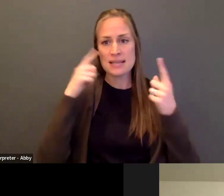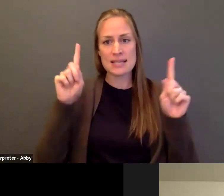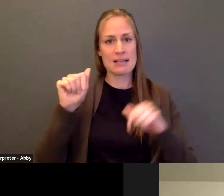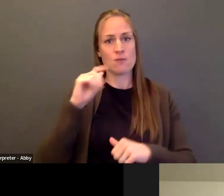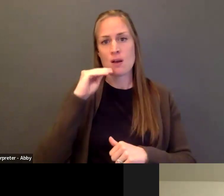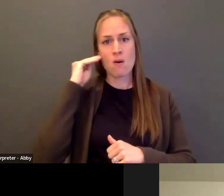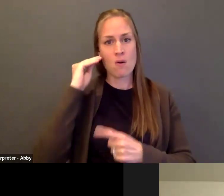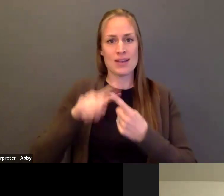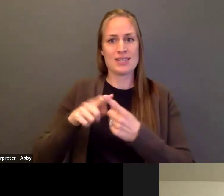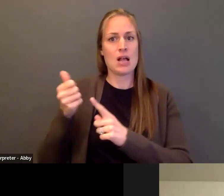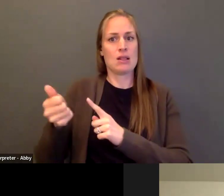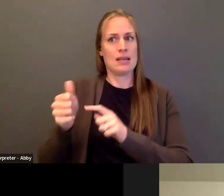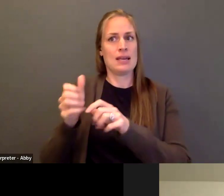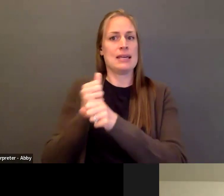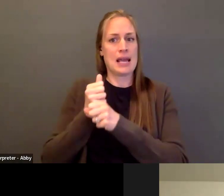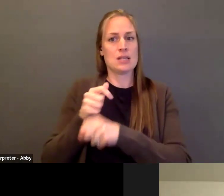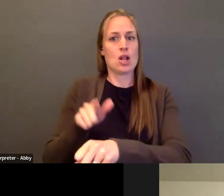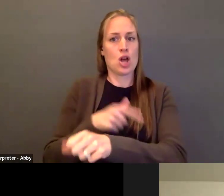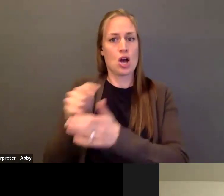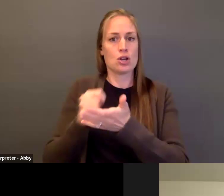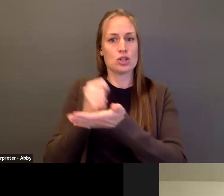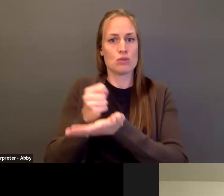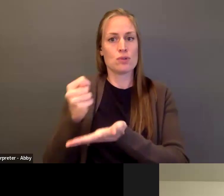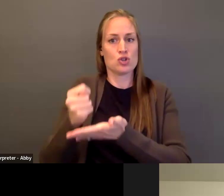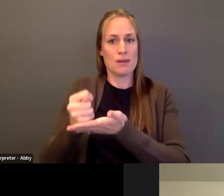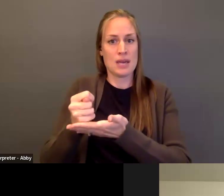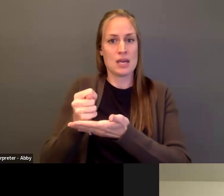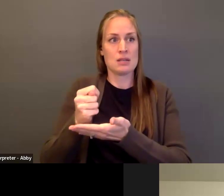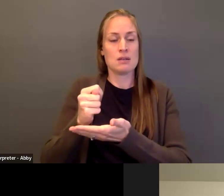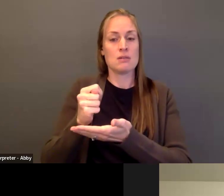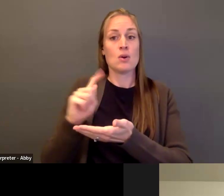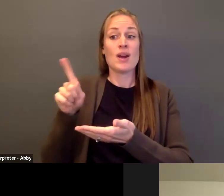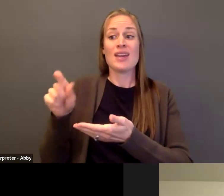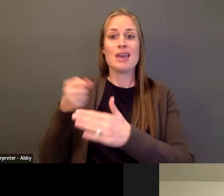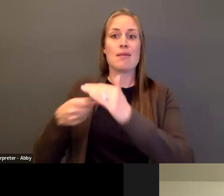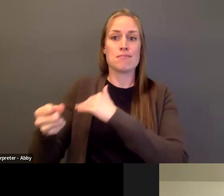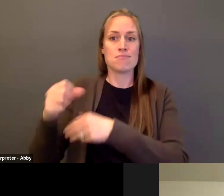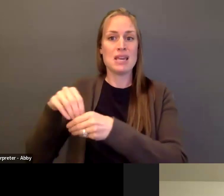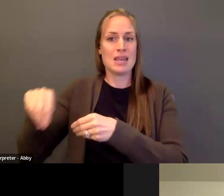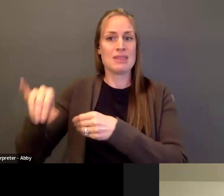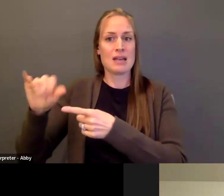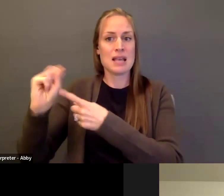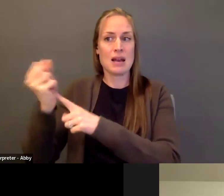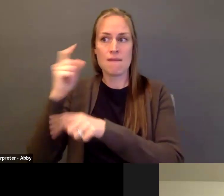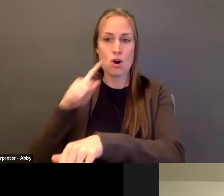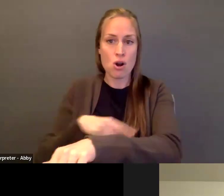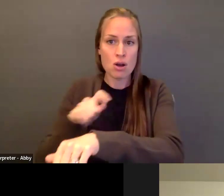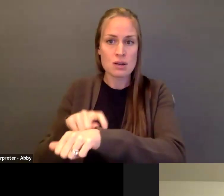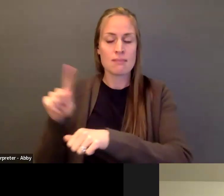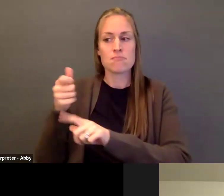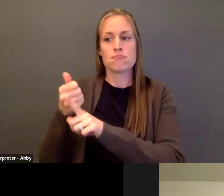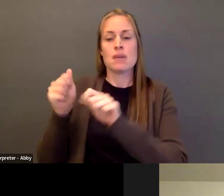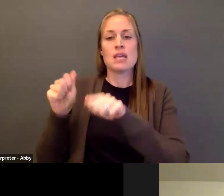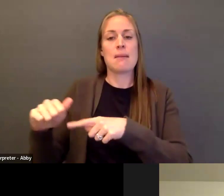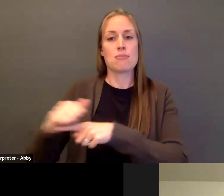treatment to where he can actually be in the setting long enough to where he can practice on that, because he has